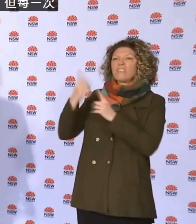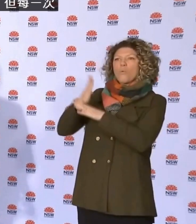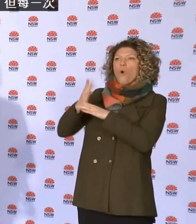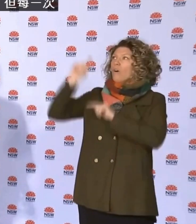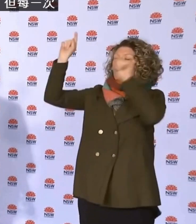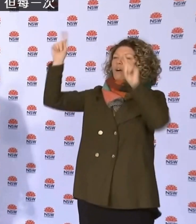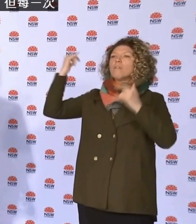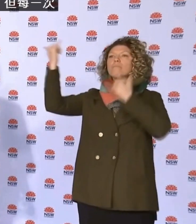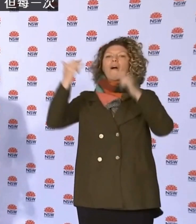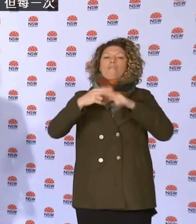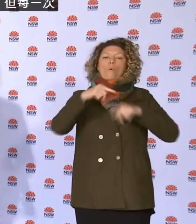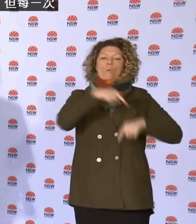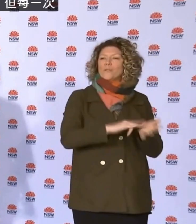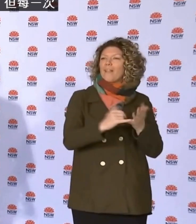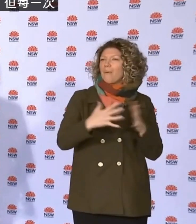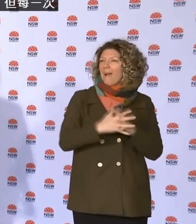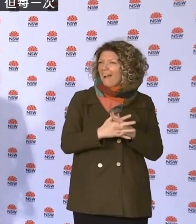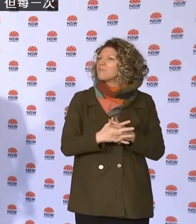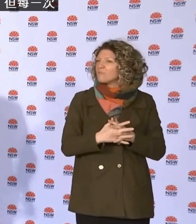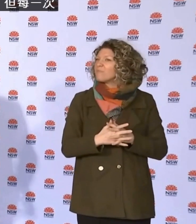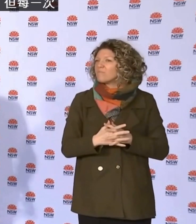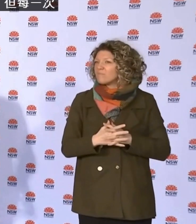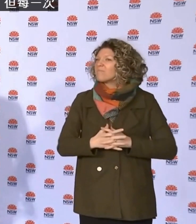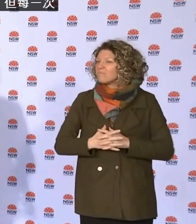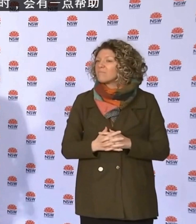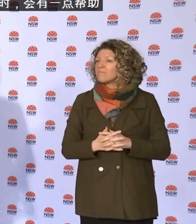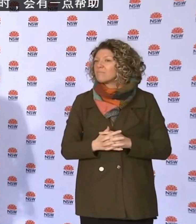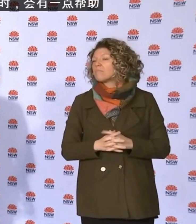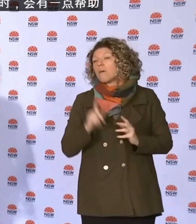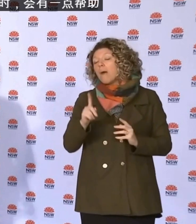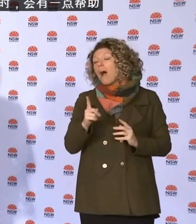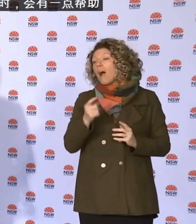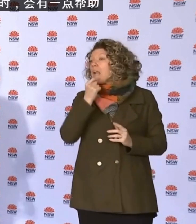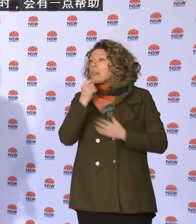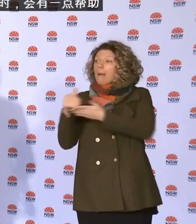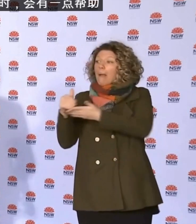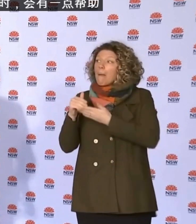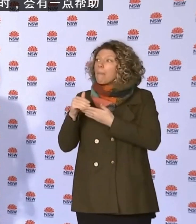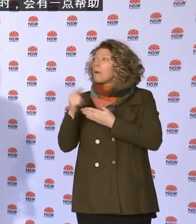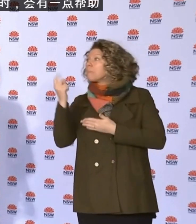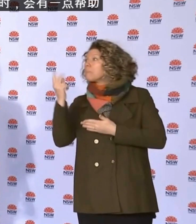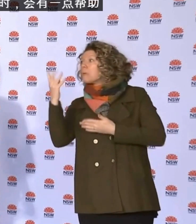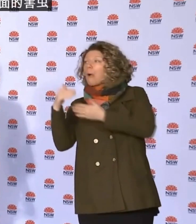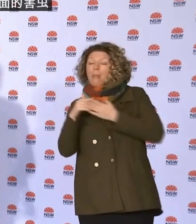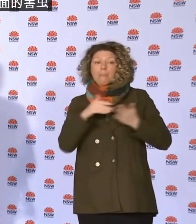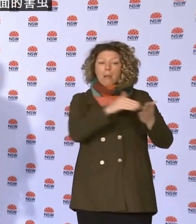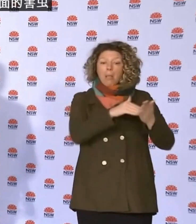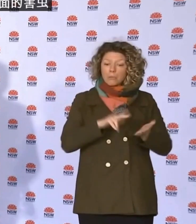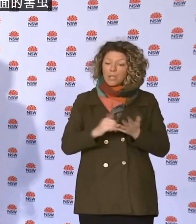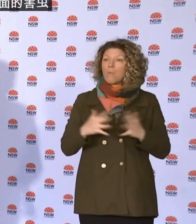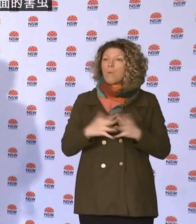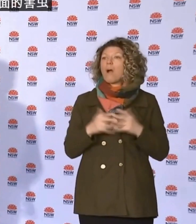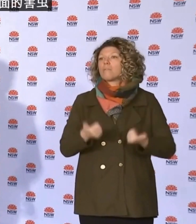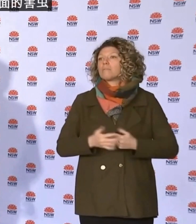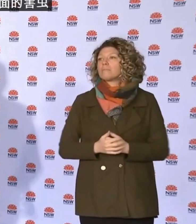people currently doing case interviews and doing the tracing. So, but every little bit helps when you've got obviously the challenges we've currently got. I